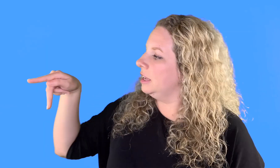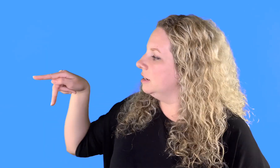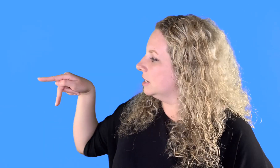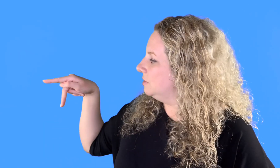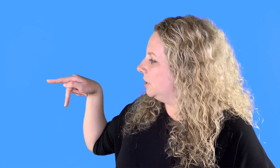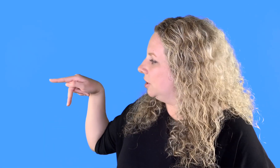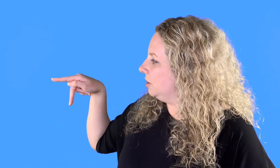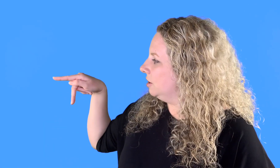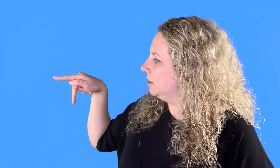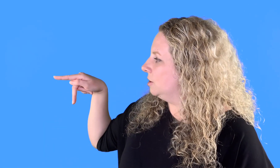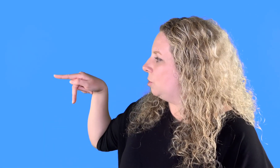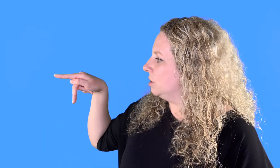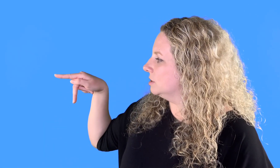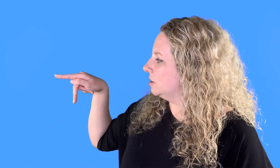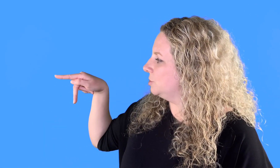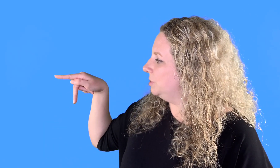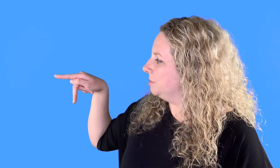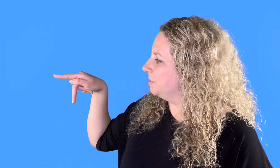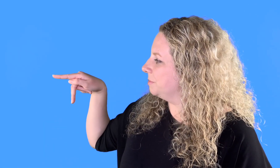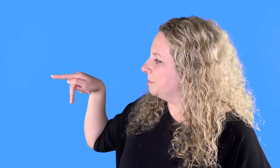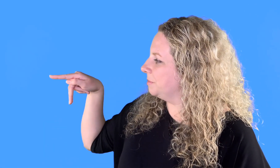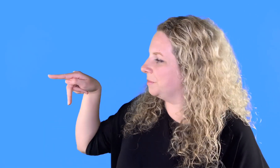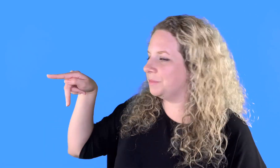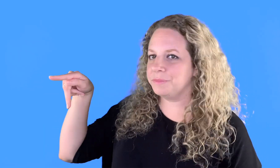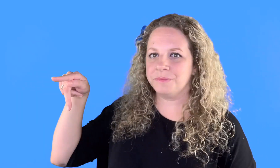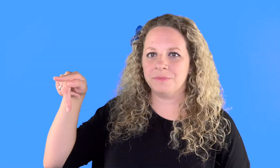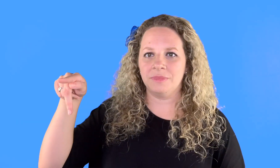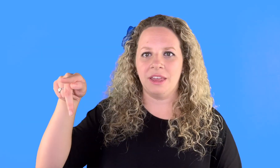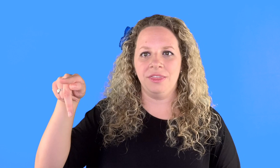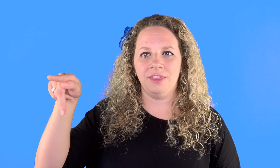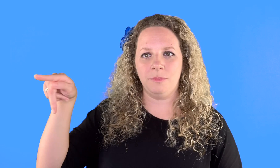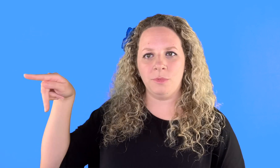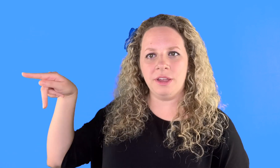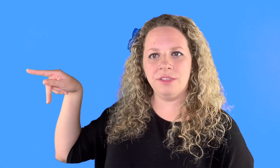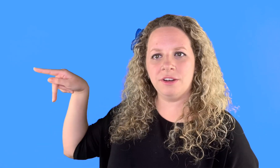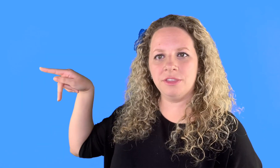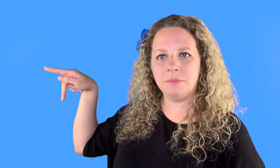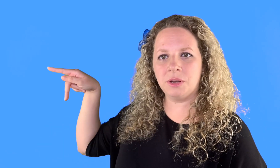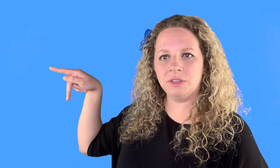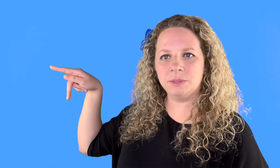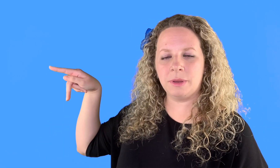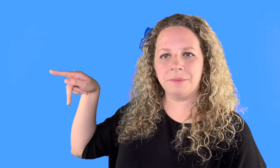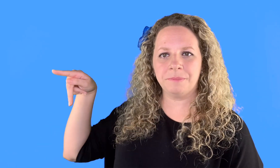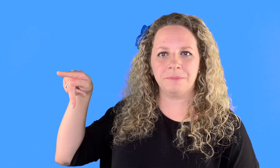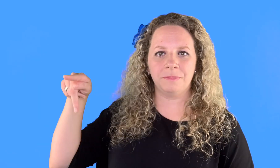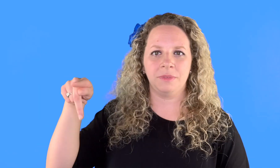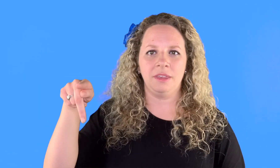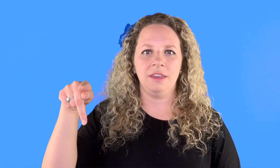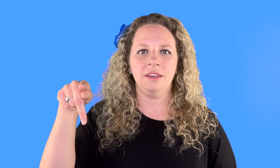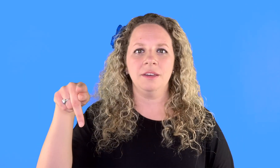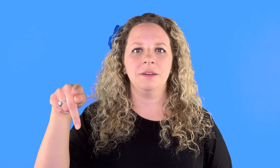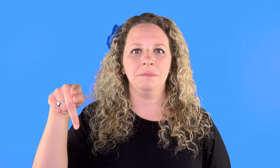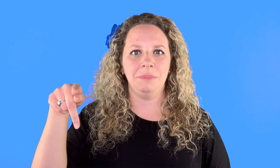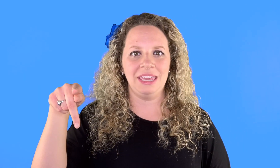Index finger horizontal. And thumb right there in the middle as well. Okay. P.